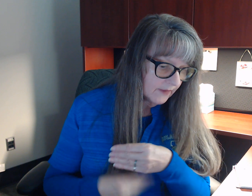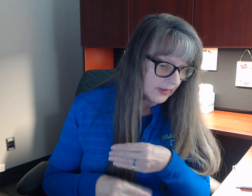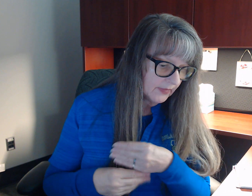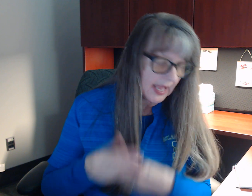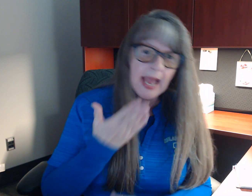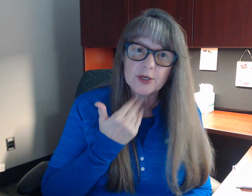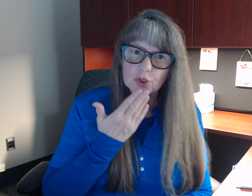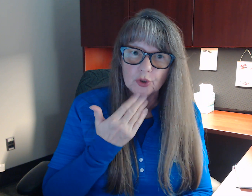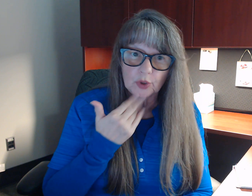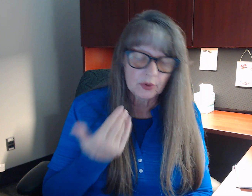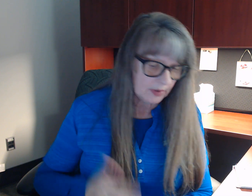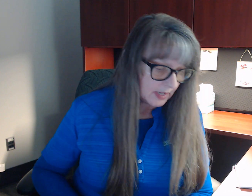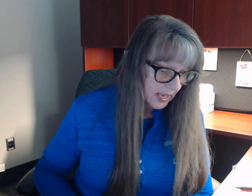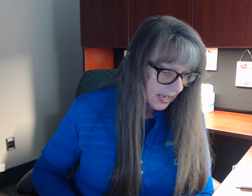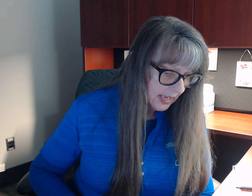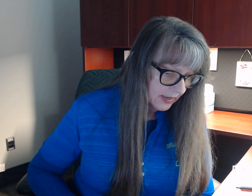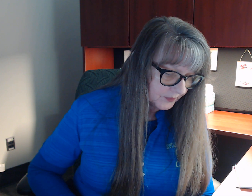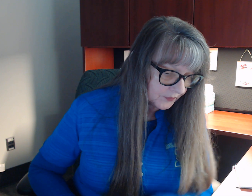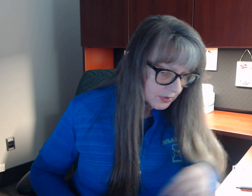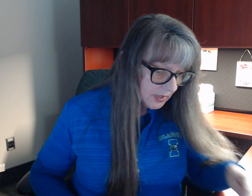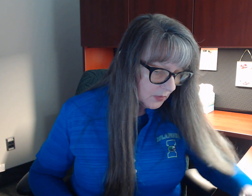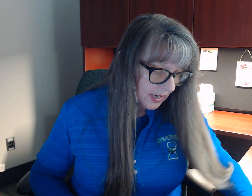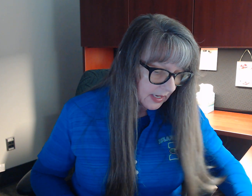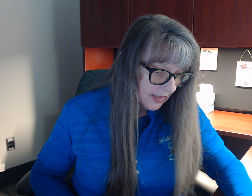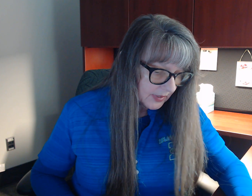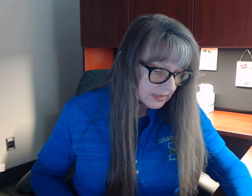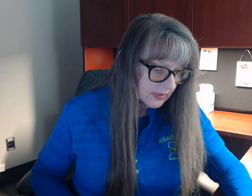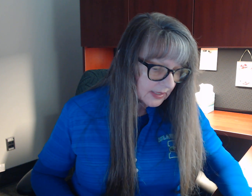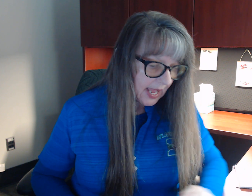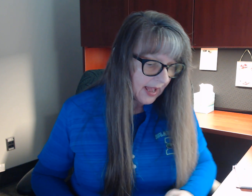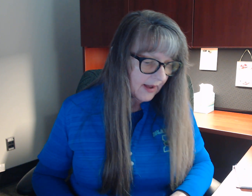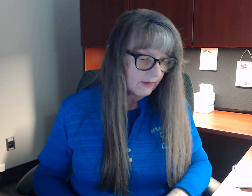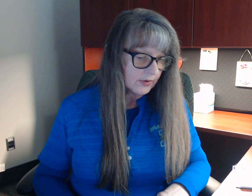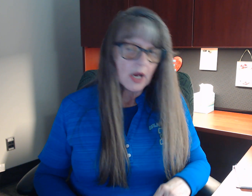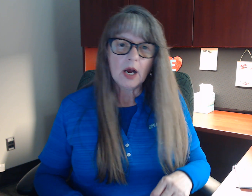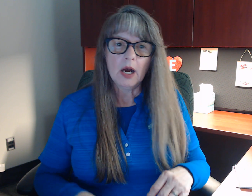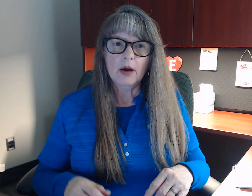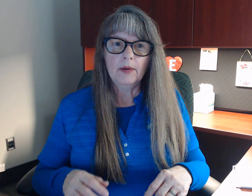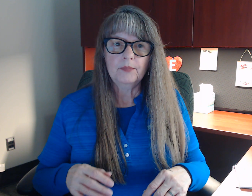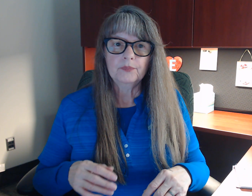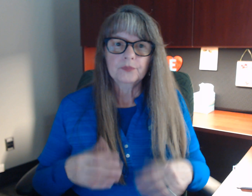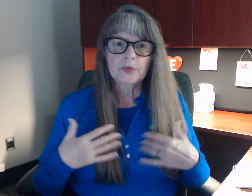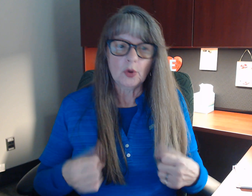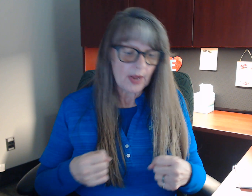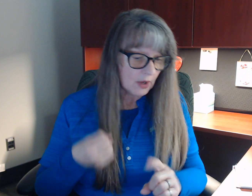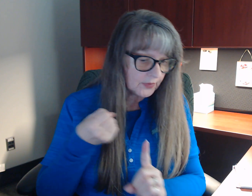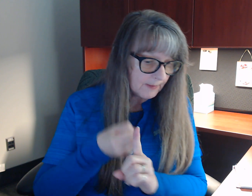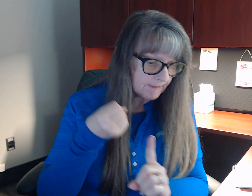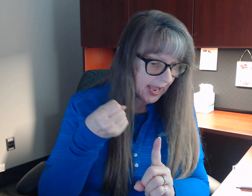they add sugar. So anyway, they said that they have health